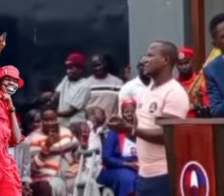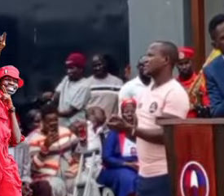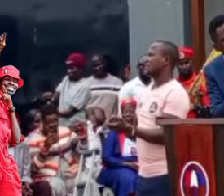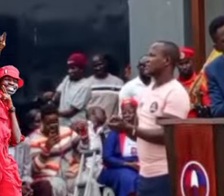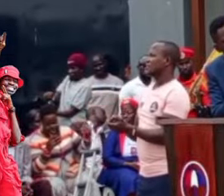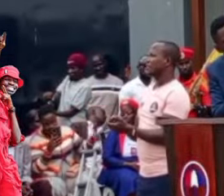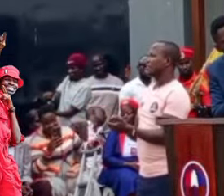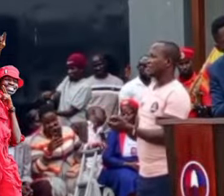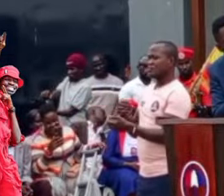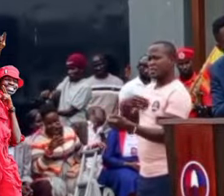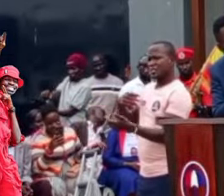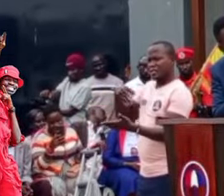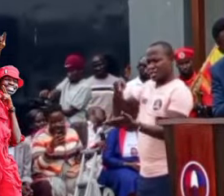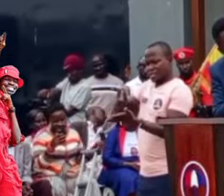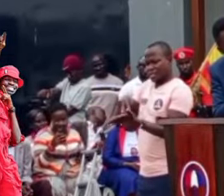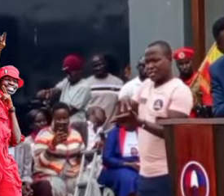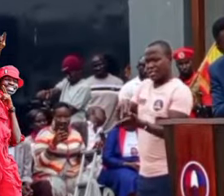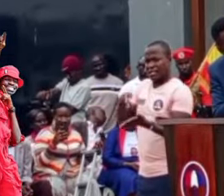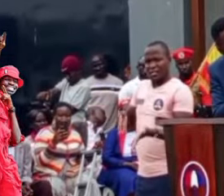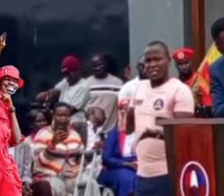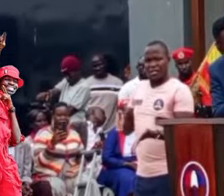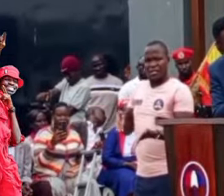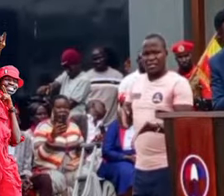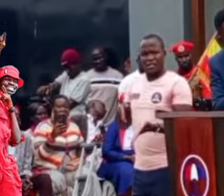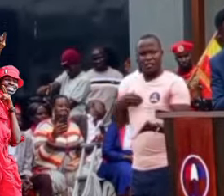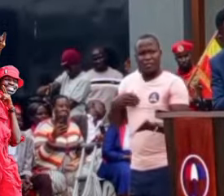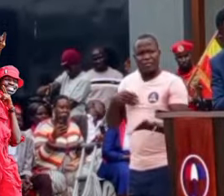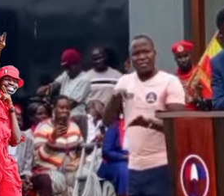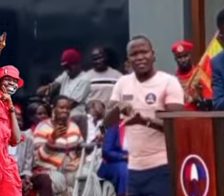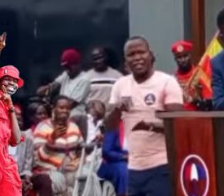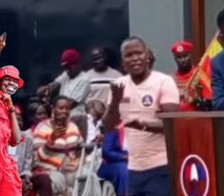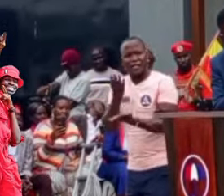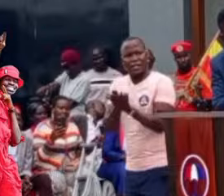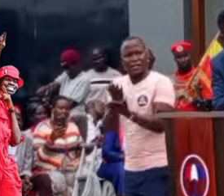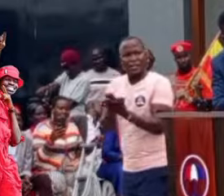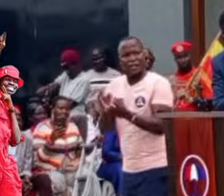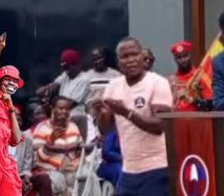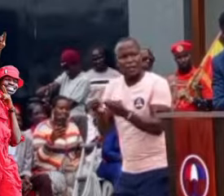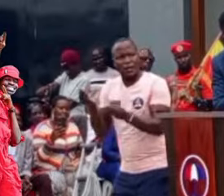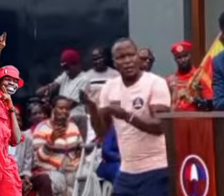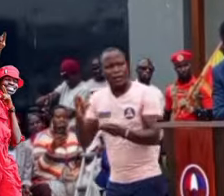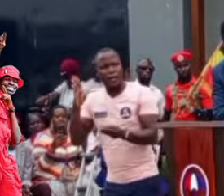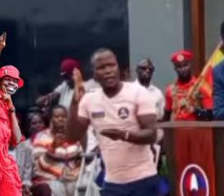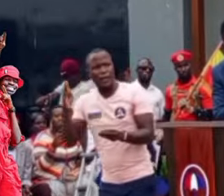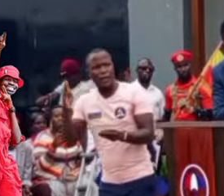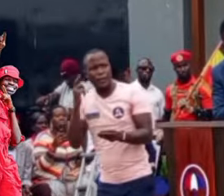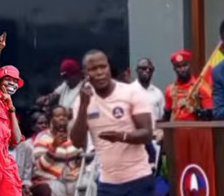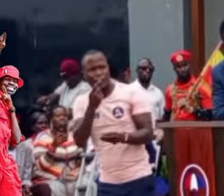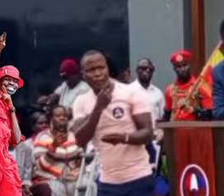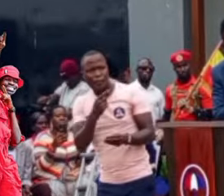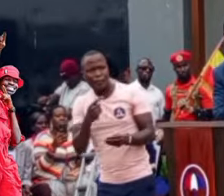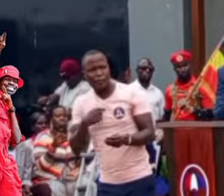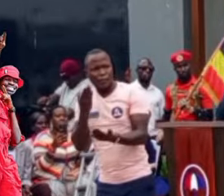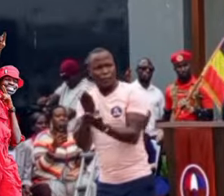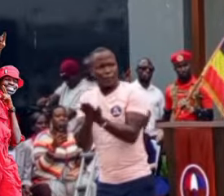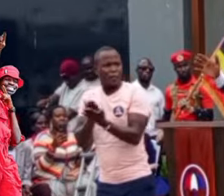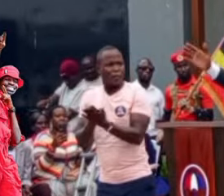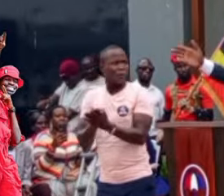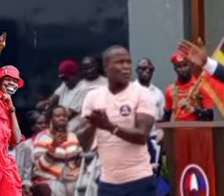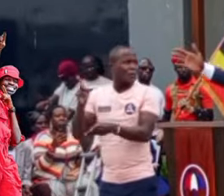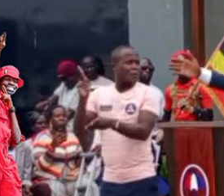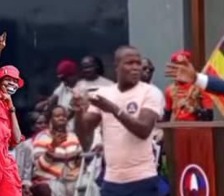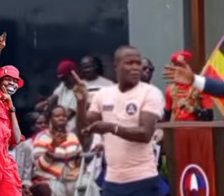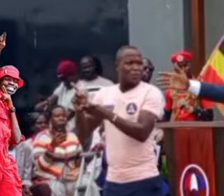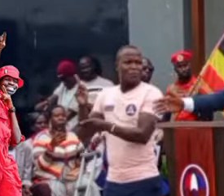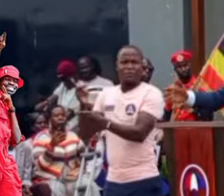era kansinzire wano nsabe ne muganda waffe Big Eye tubeere ekyokulabirako